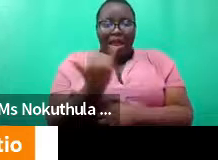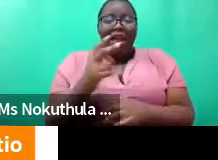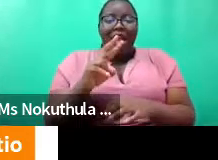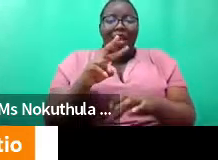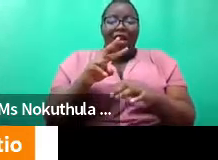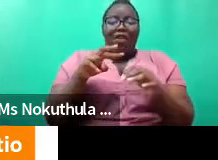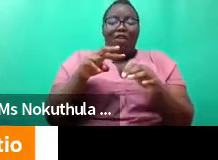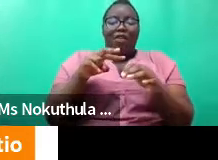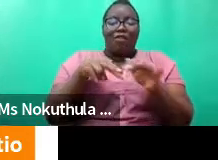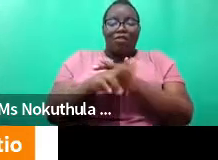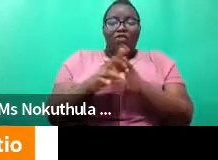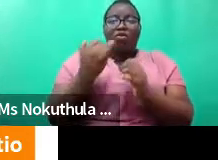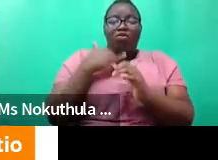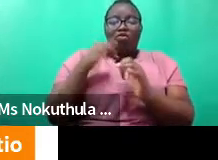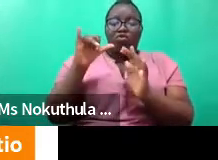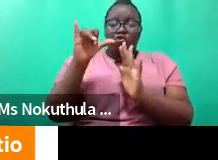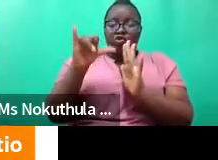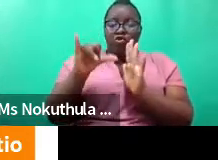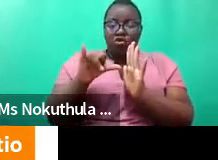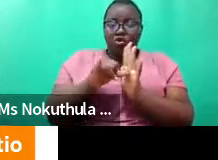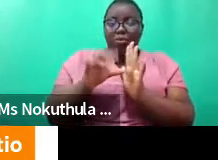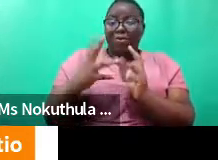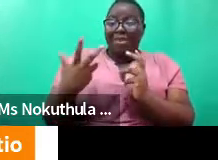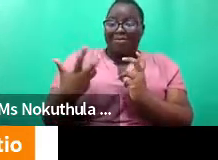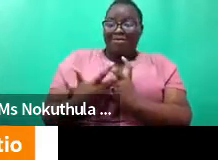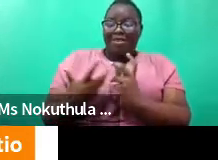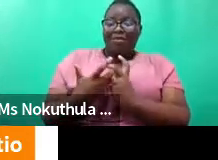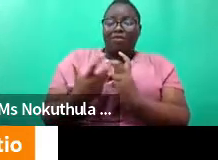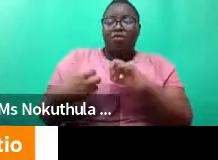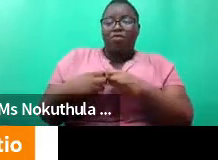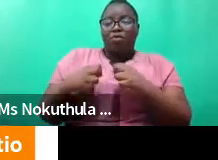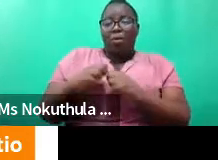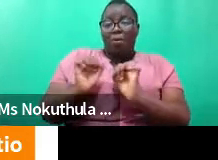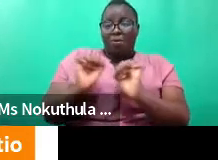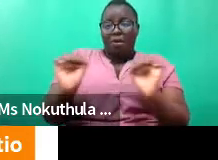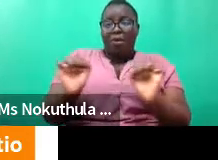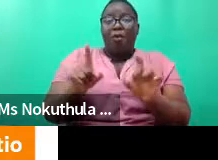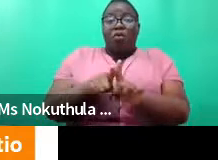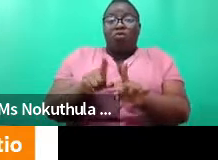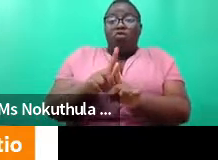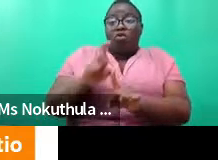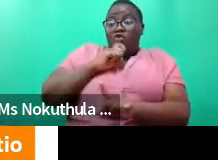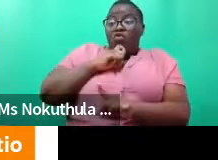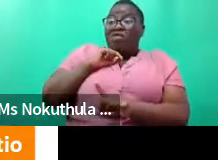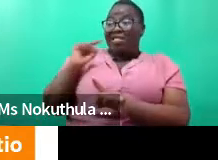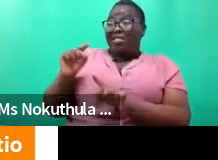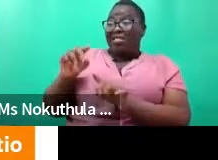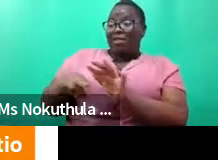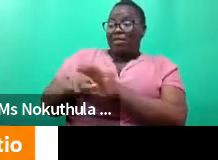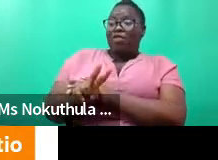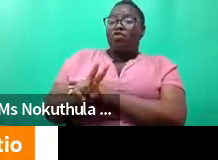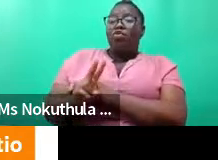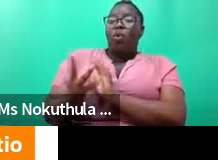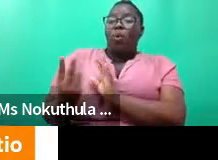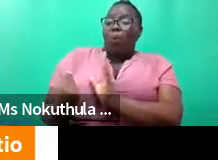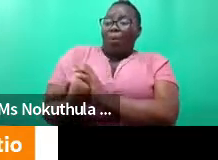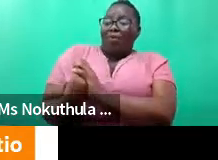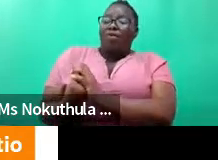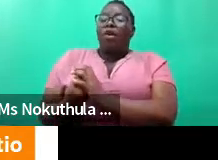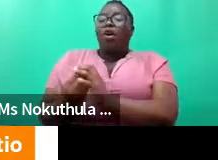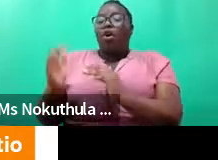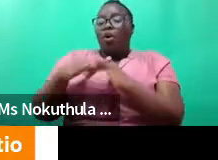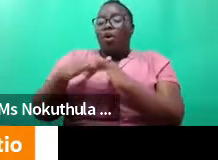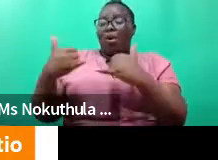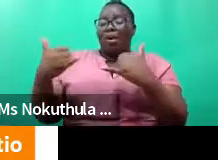are relevant to their problem, and use those videos along with the online counseling. So